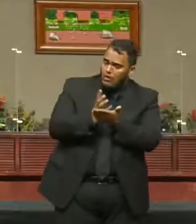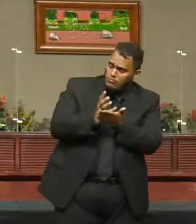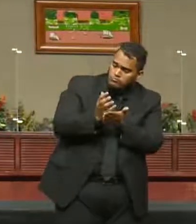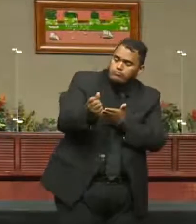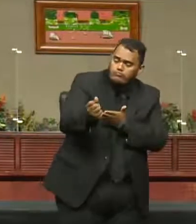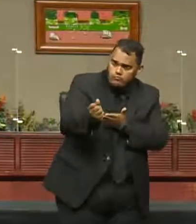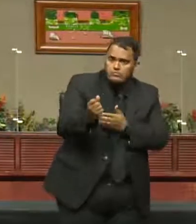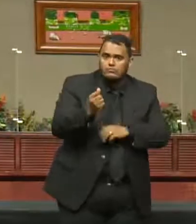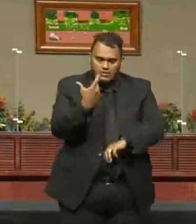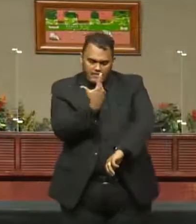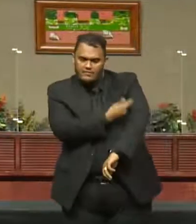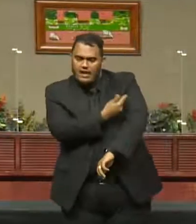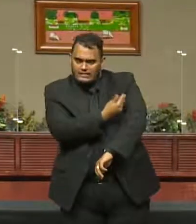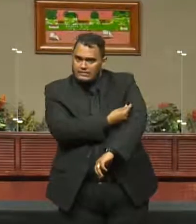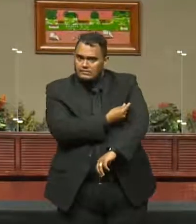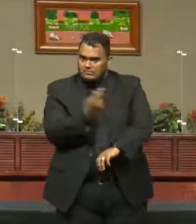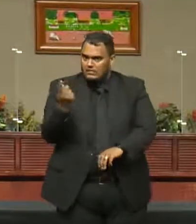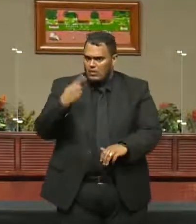available.